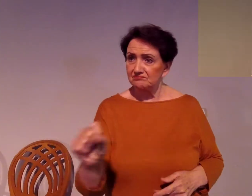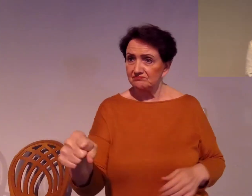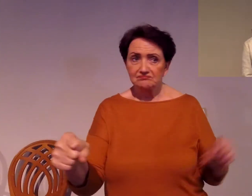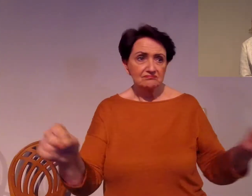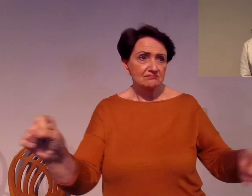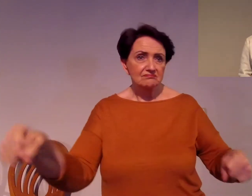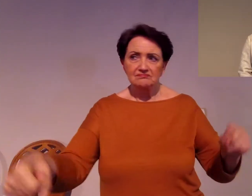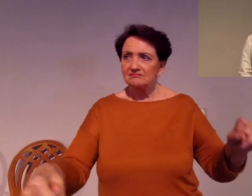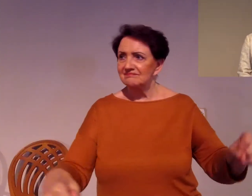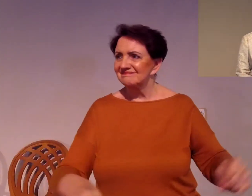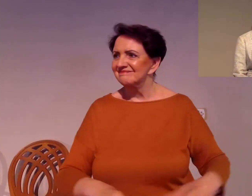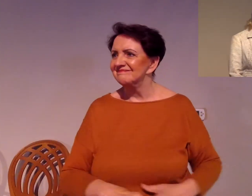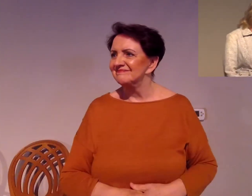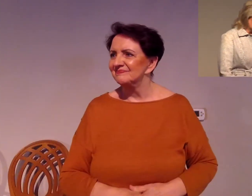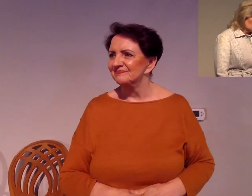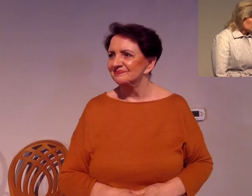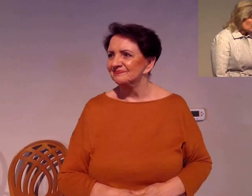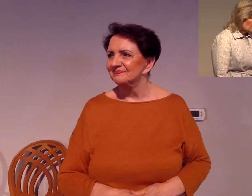been studying this.